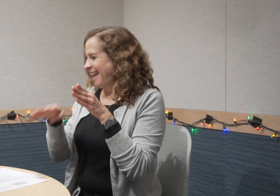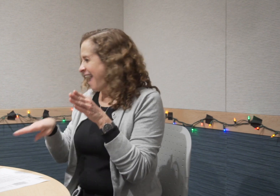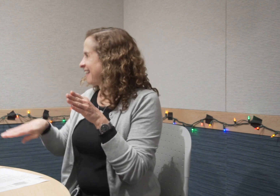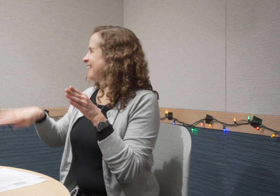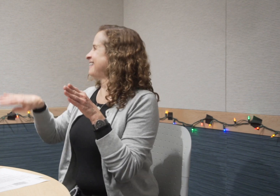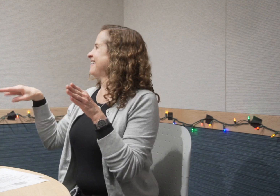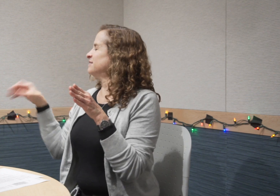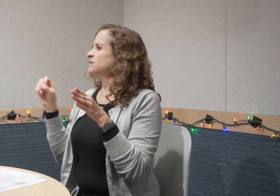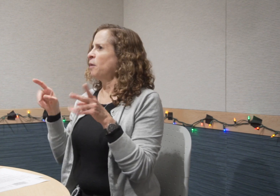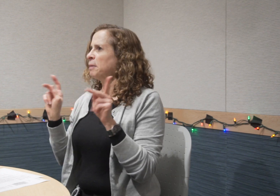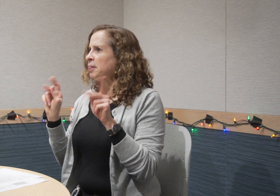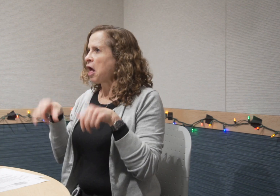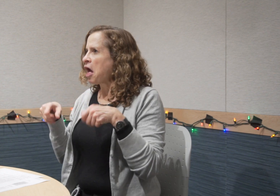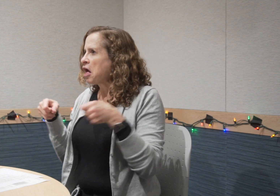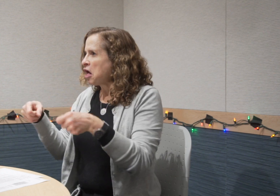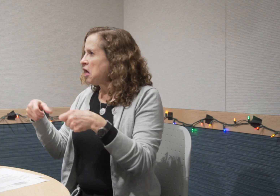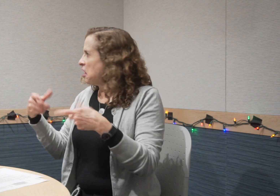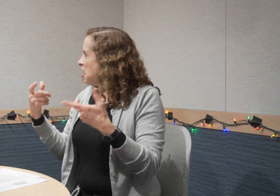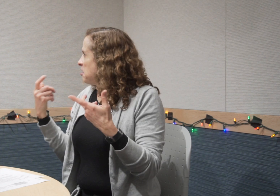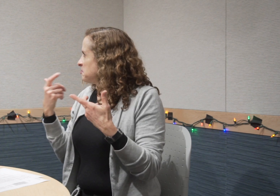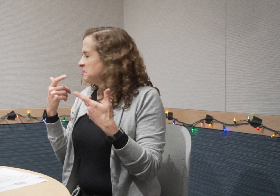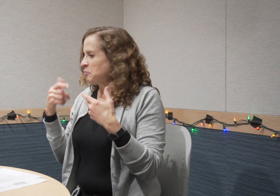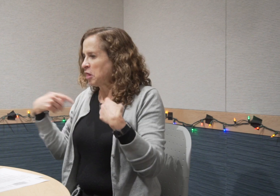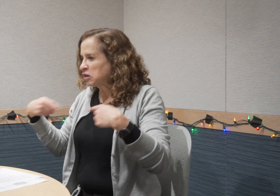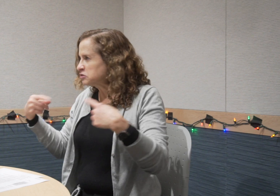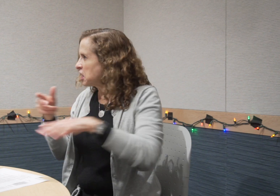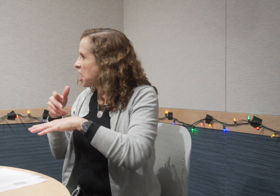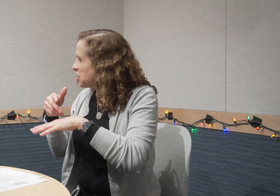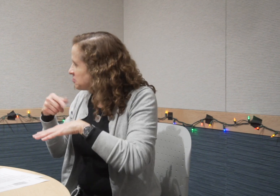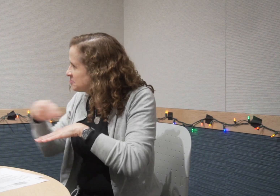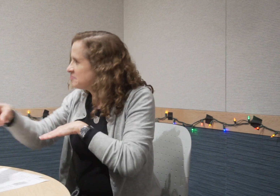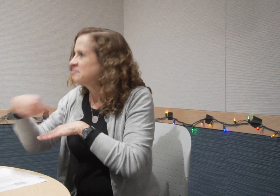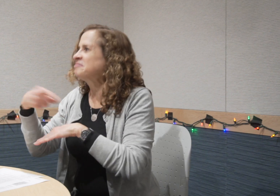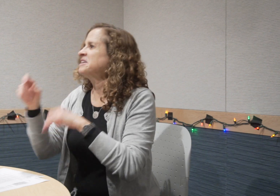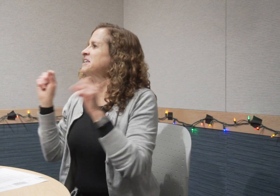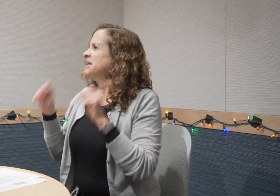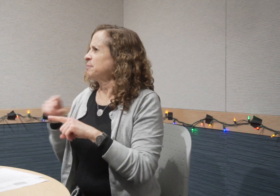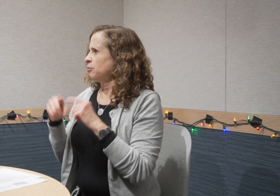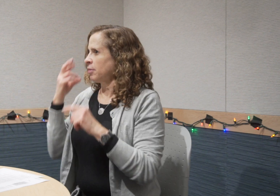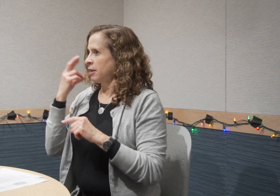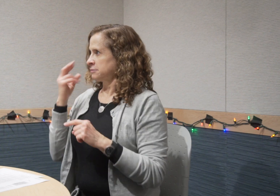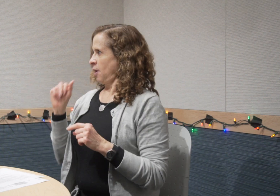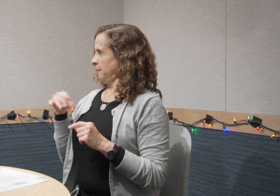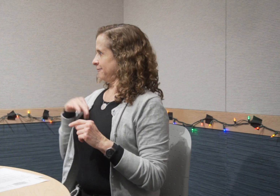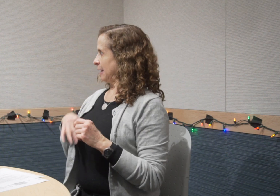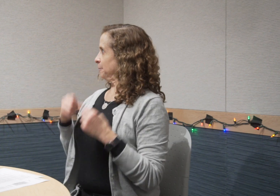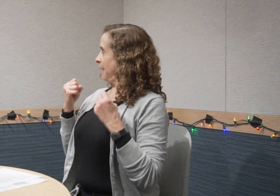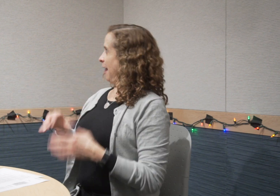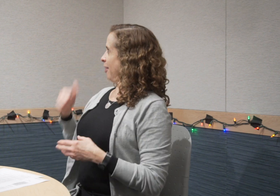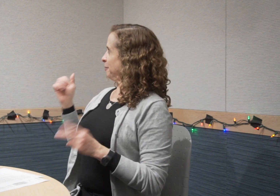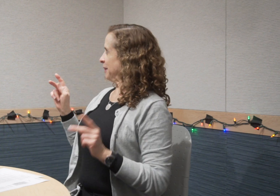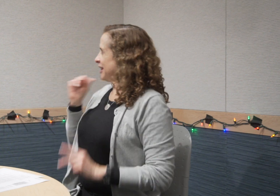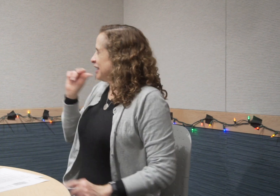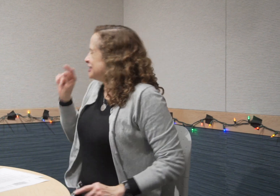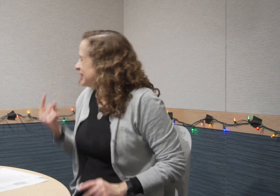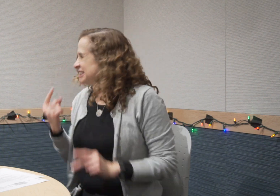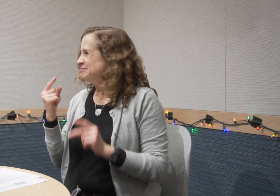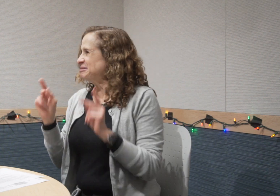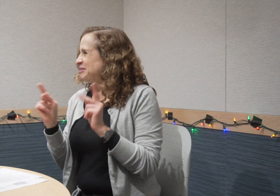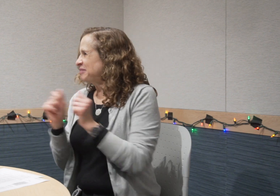cuts. Yeah. People are, can do a stroller, people use a wheelchair. But it benefits so many other